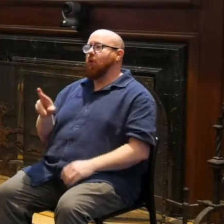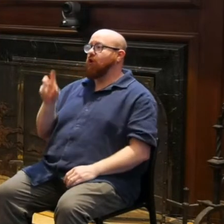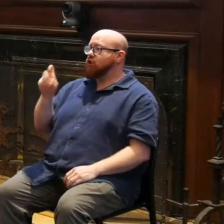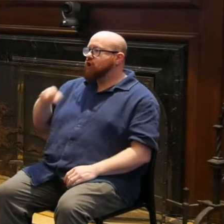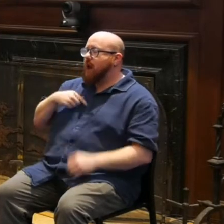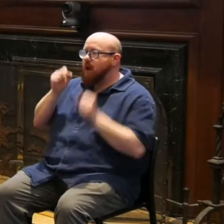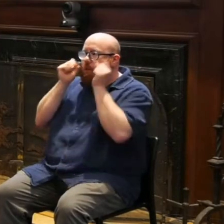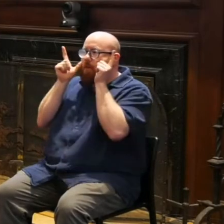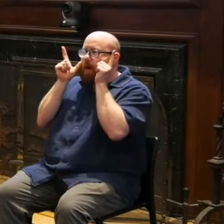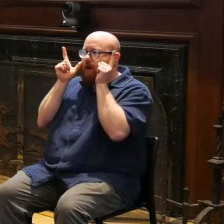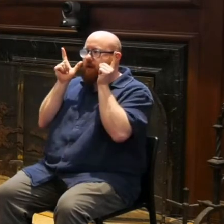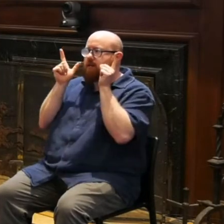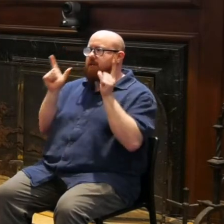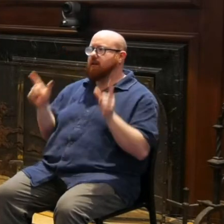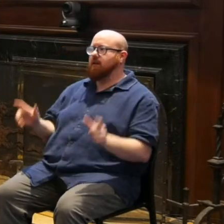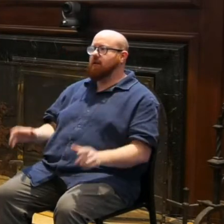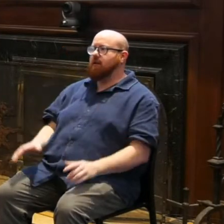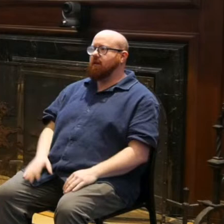eyes?